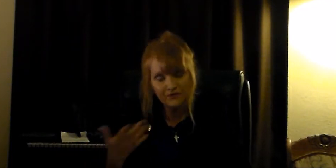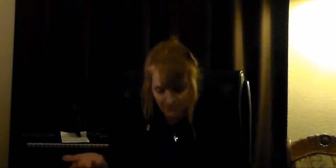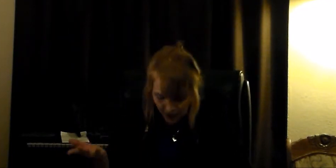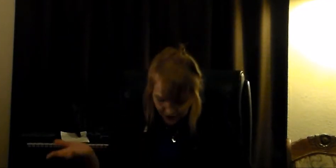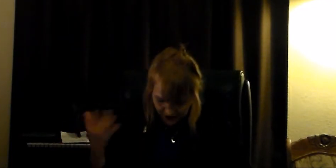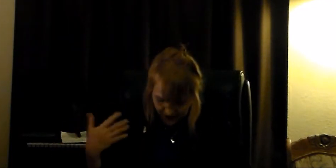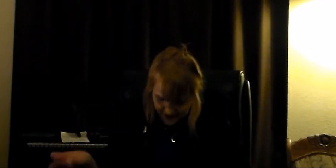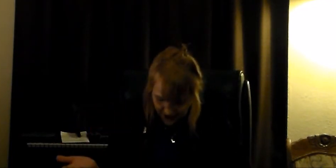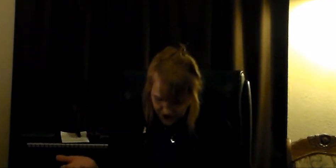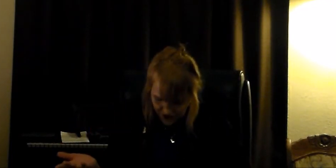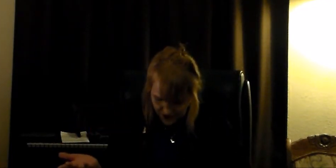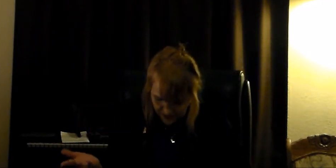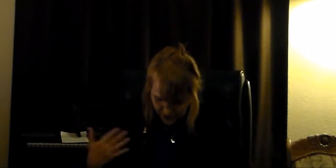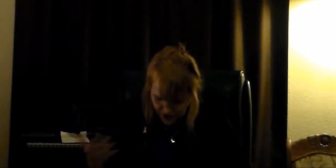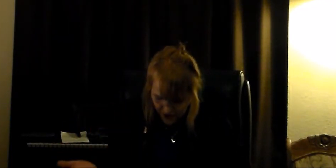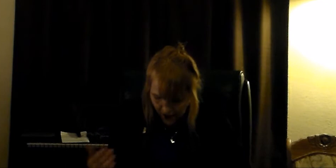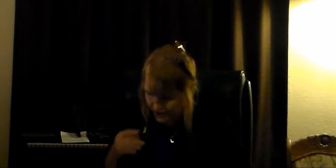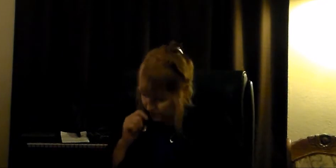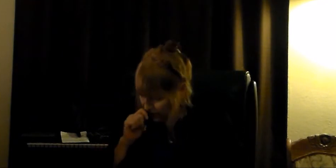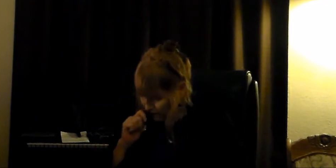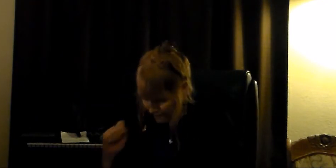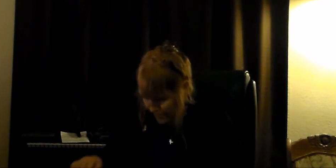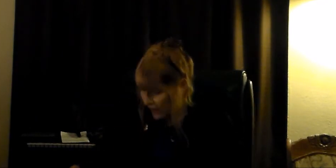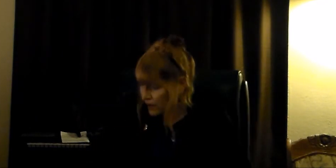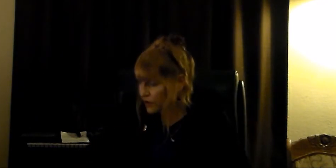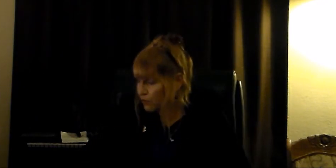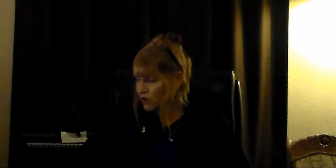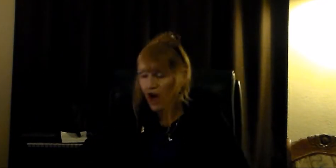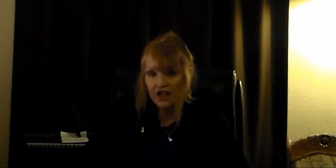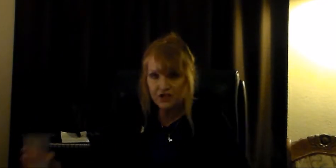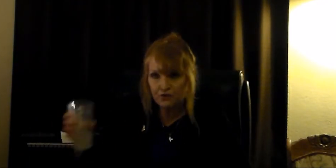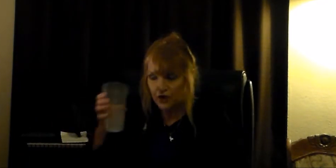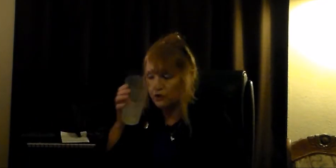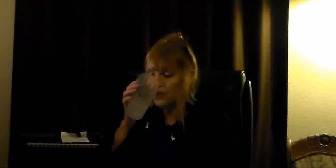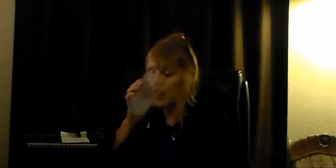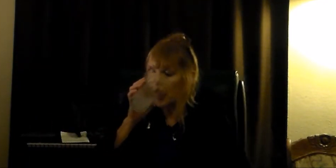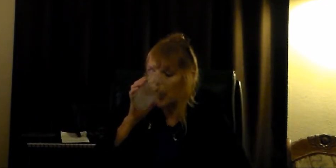for my organization is to preach the gospel, the real God's truth.